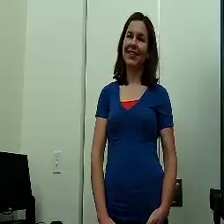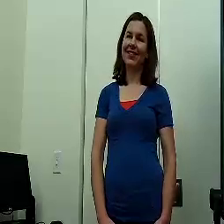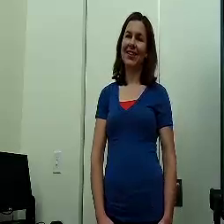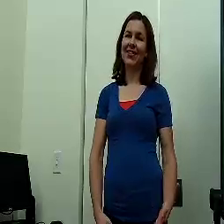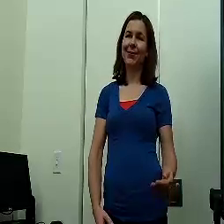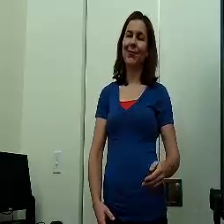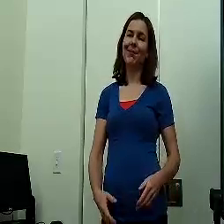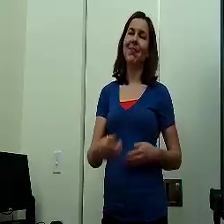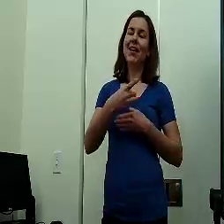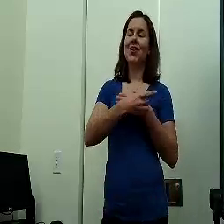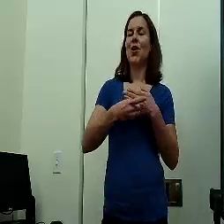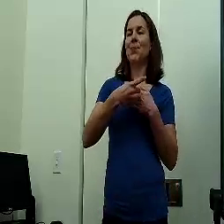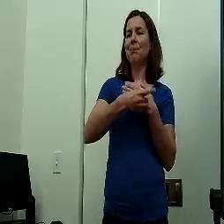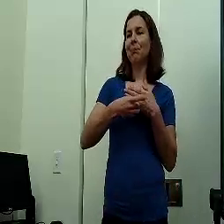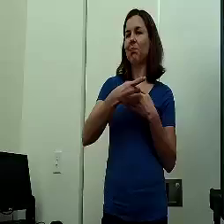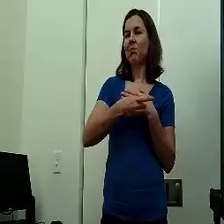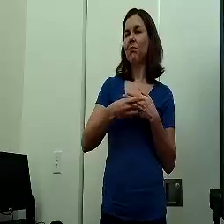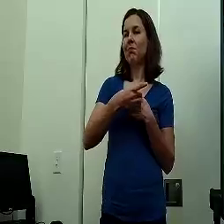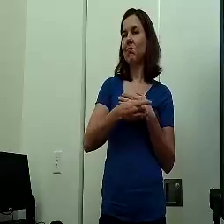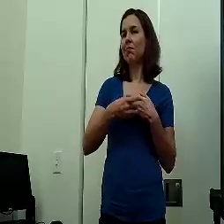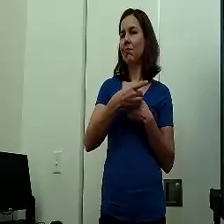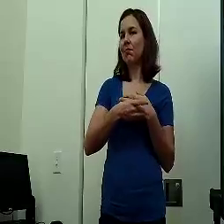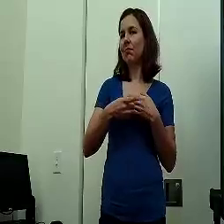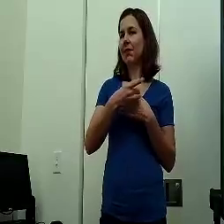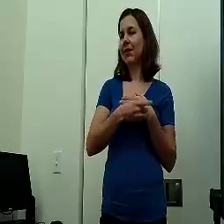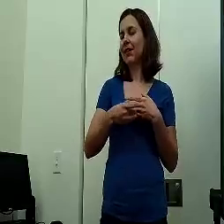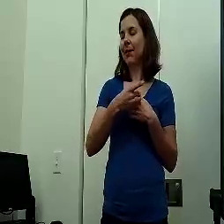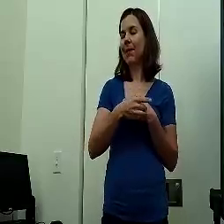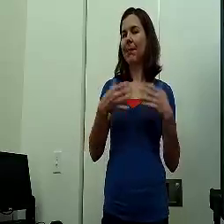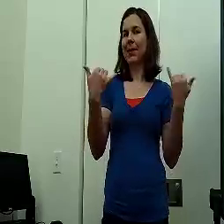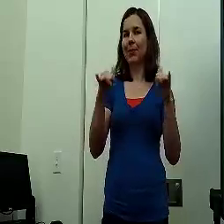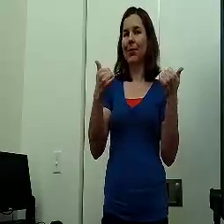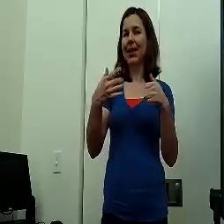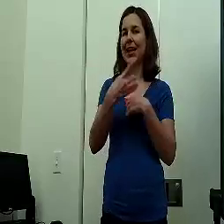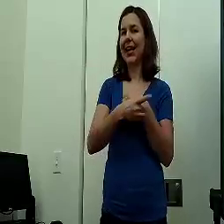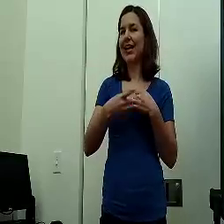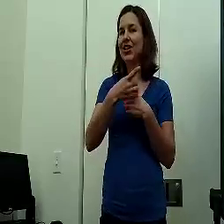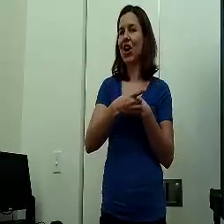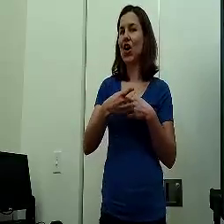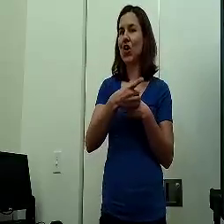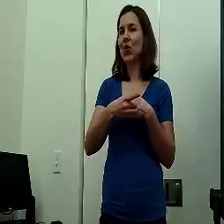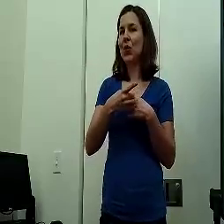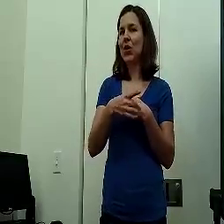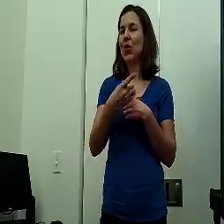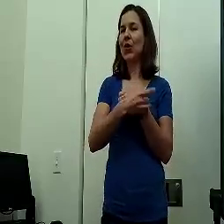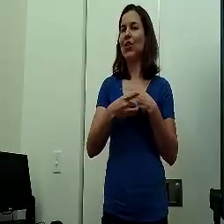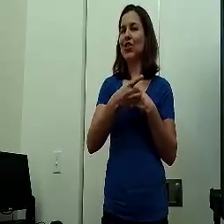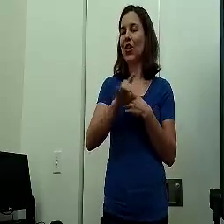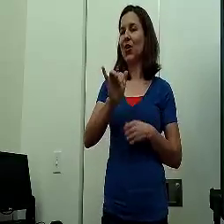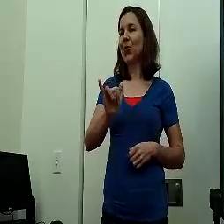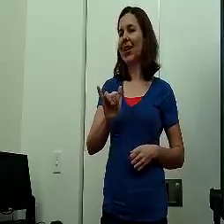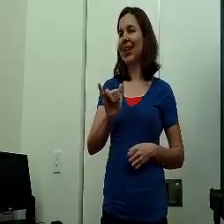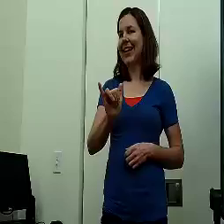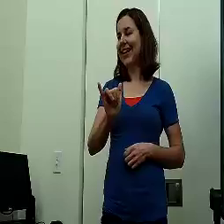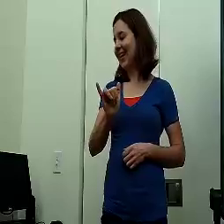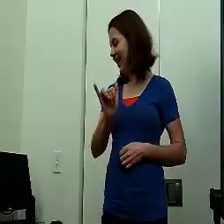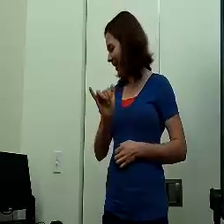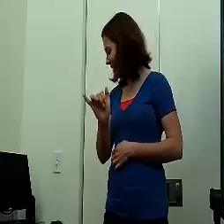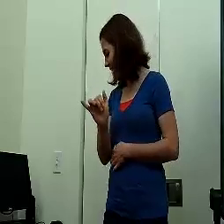close. Just do a movement. Dough. Circle. Yep. So Play-Doh Doughy. or doughy.